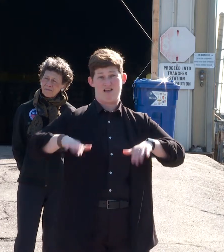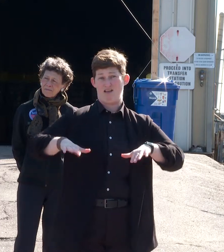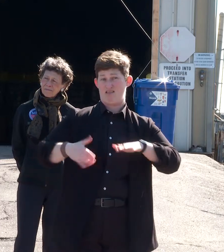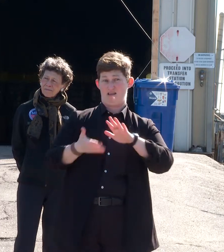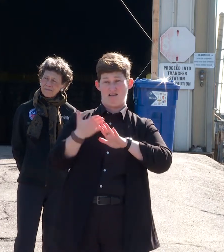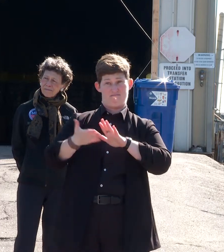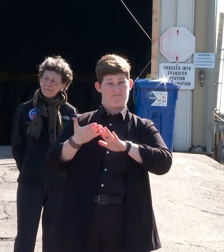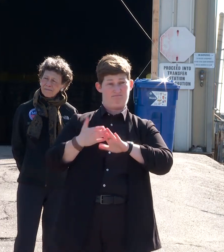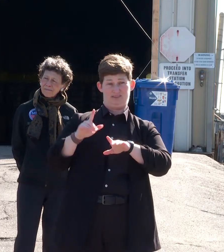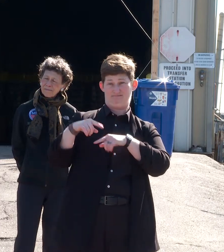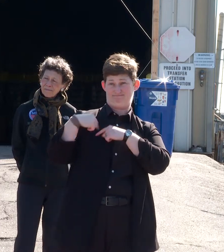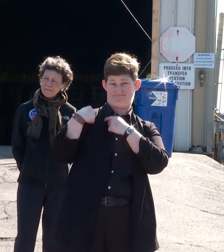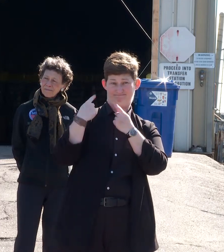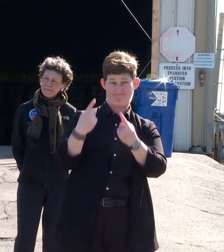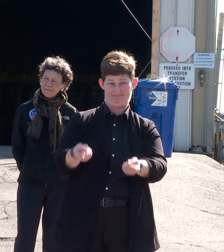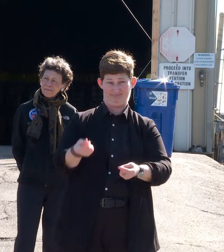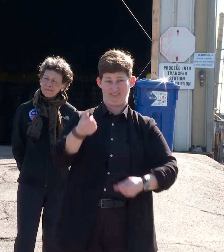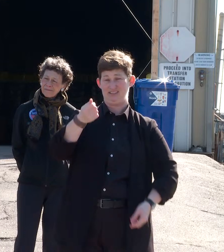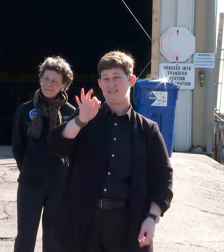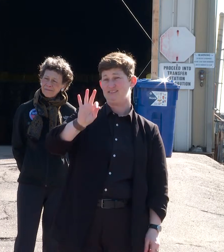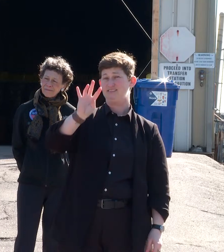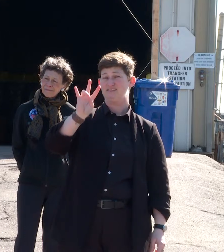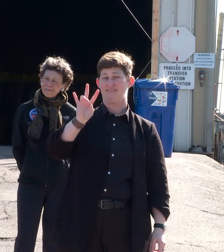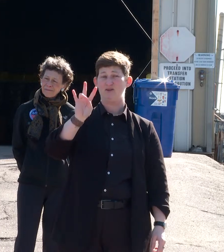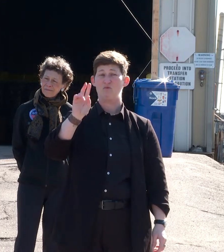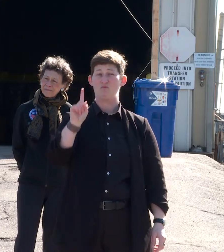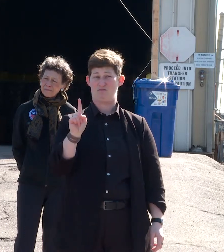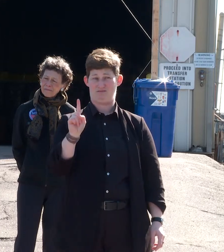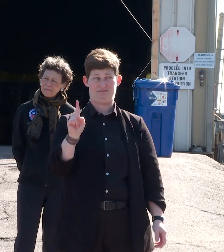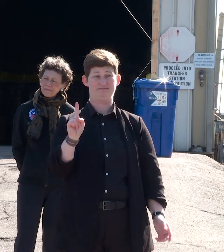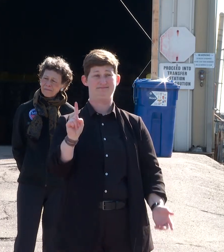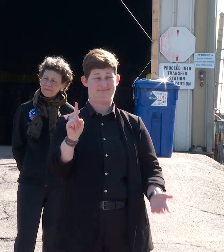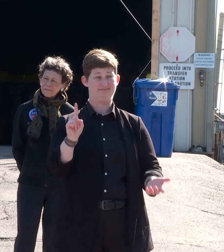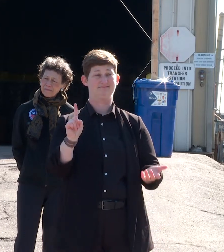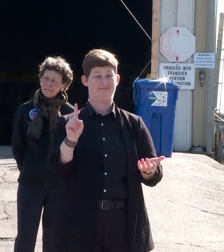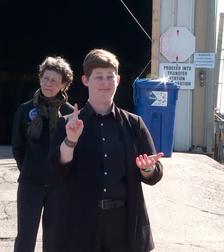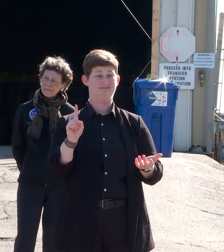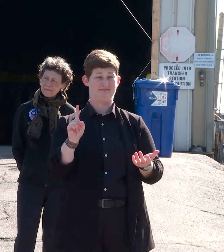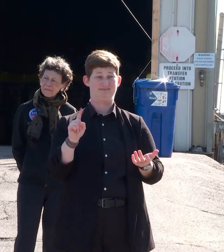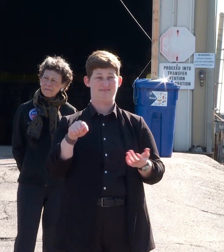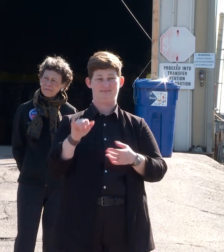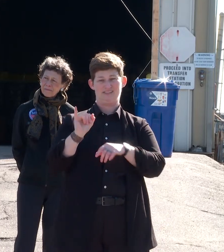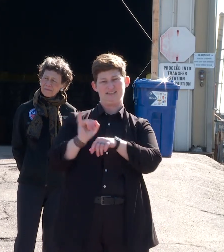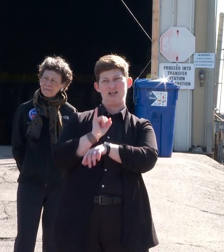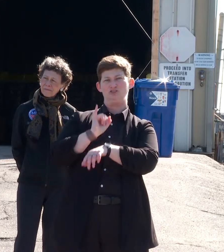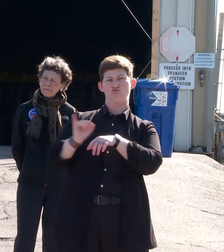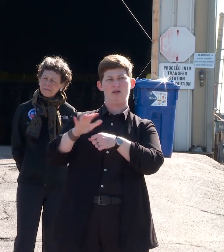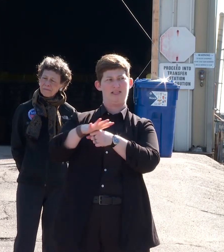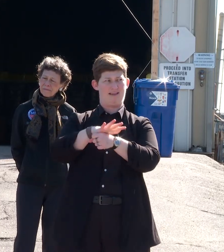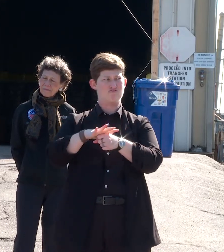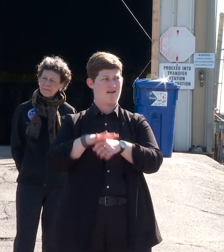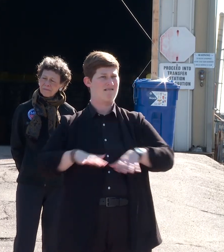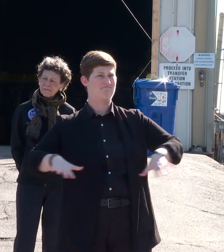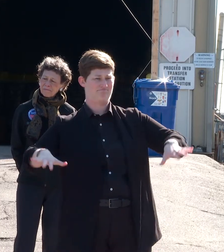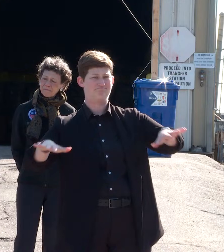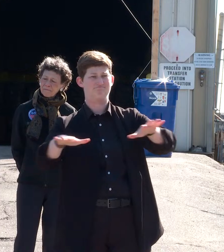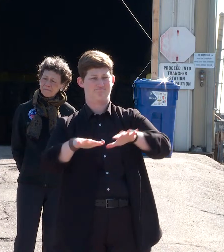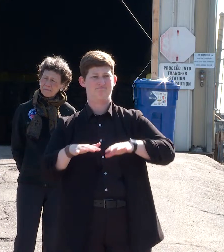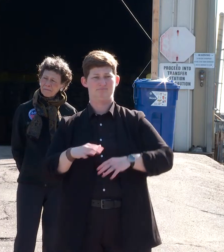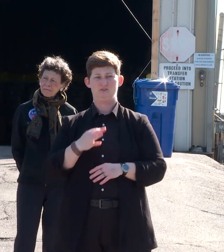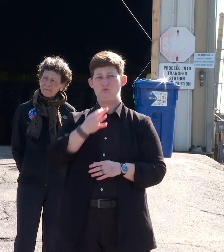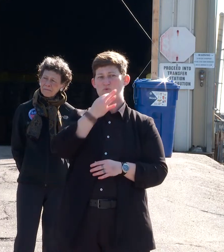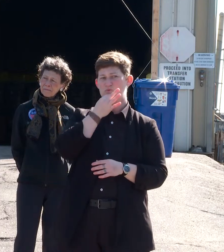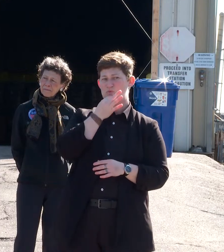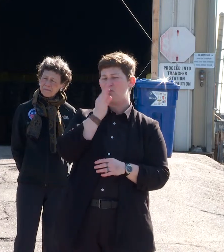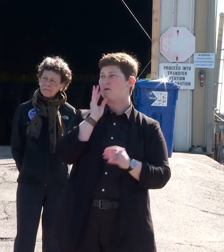since 1971. It's in an industrial area, you see here, and we're converting it into a residential drop-off.